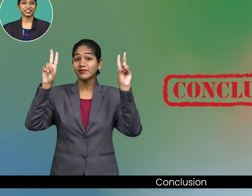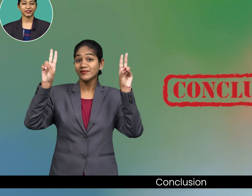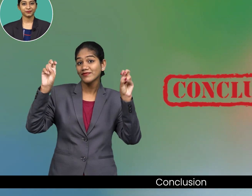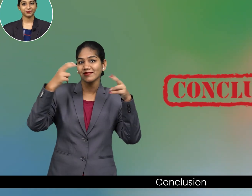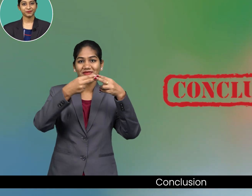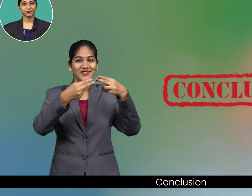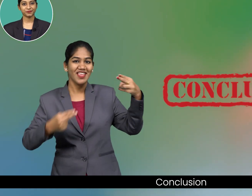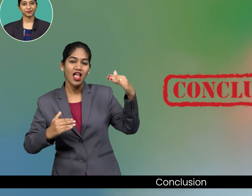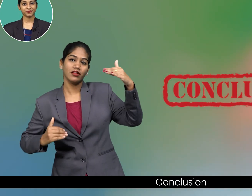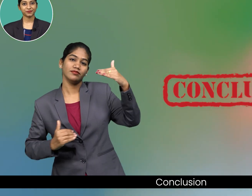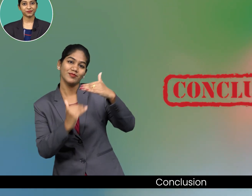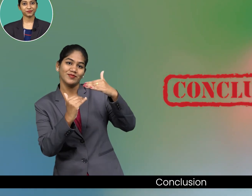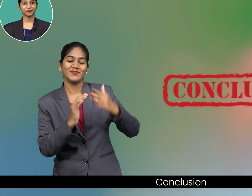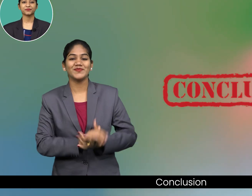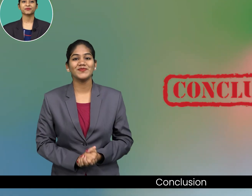Conclusion.